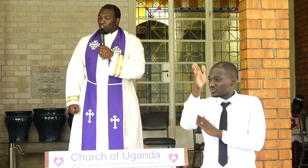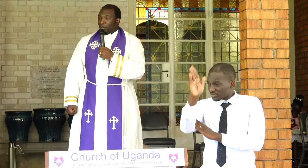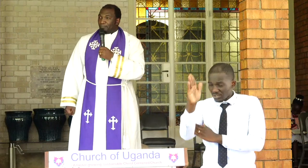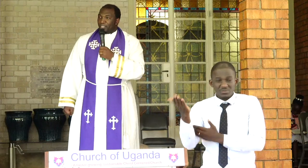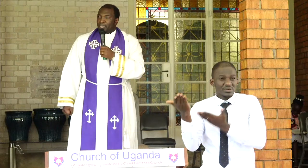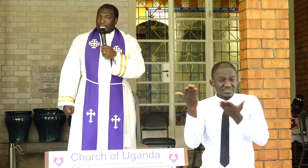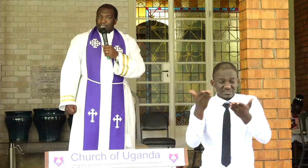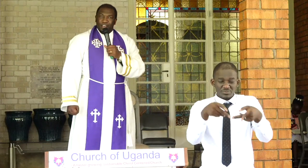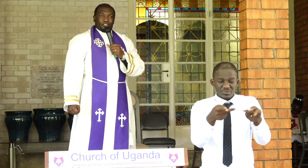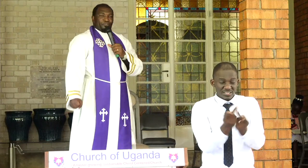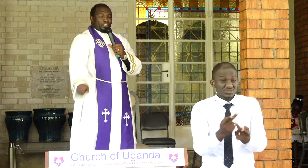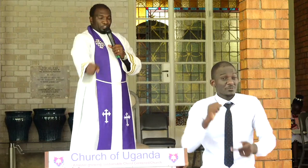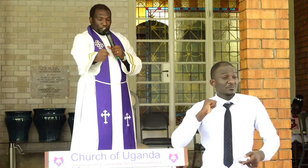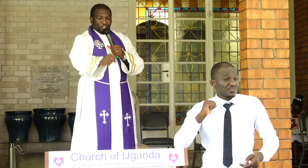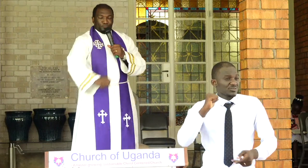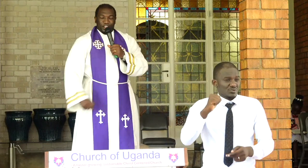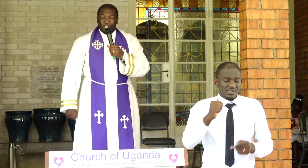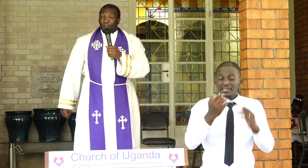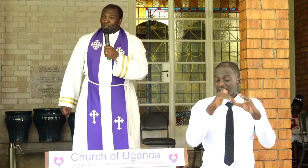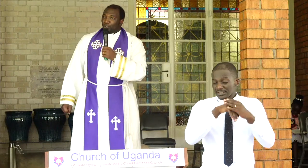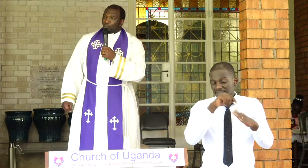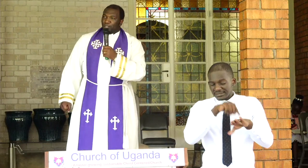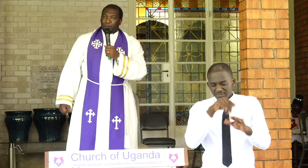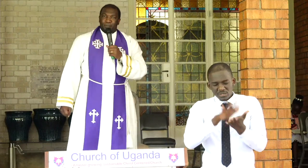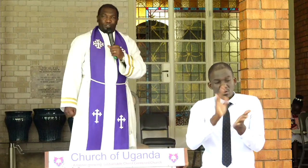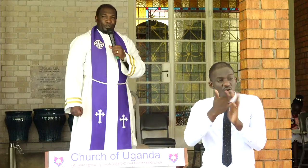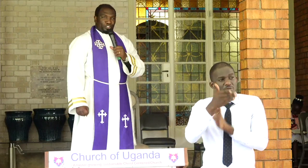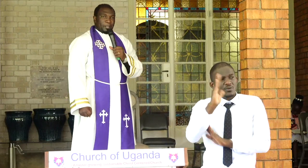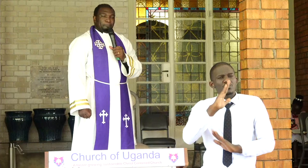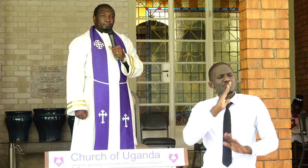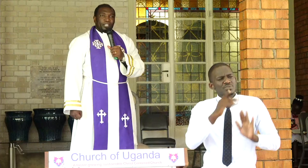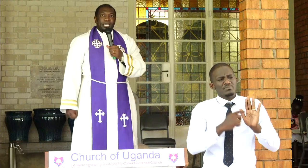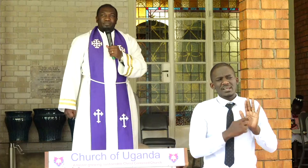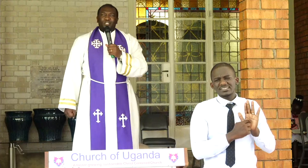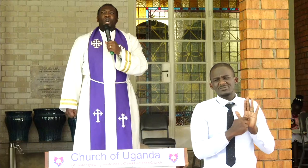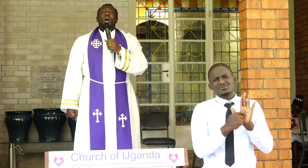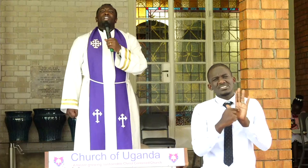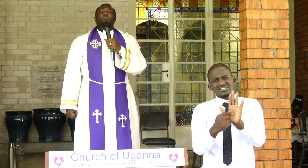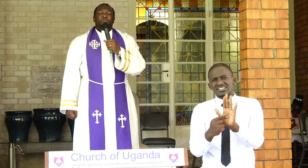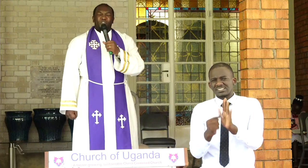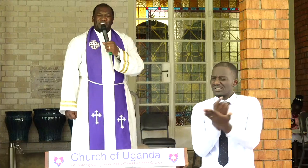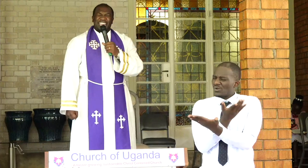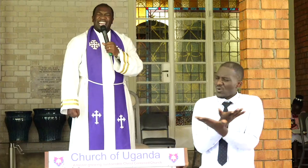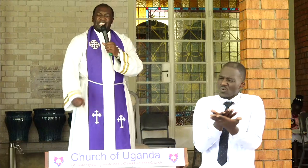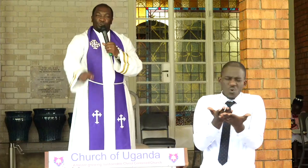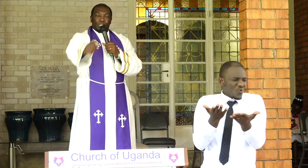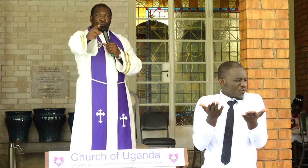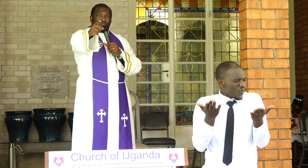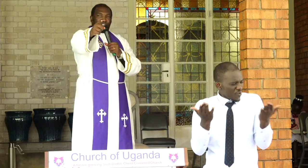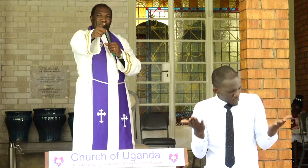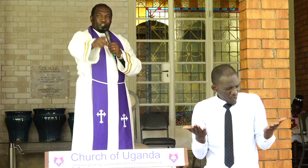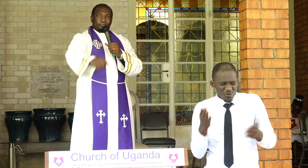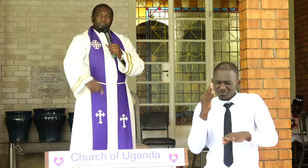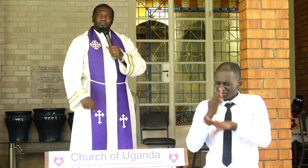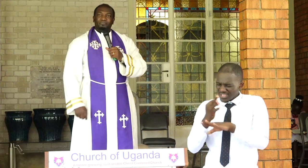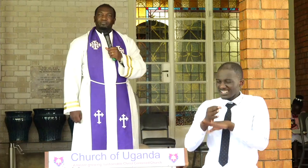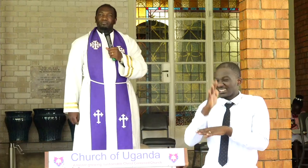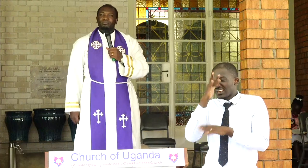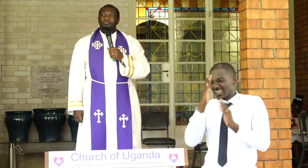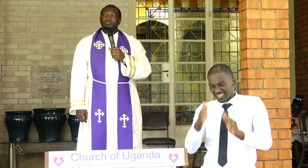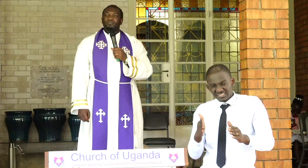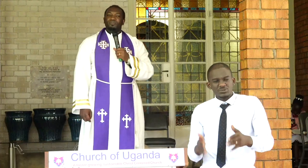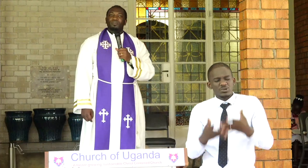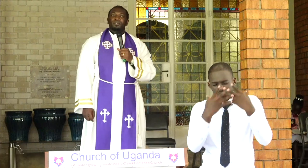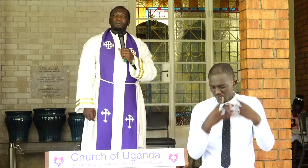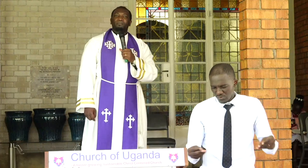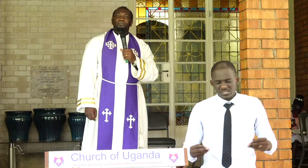of victory. That in this season, the glory of God will be manifested. That all prophet liars will lose their grip.